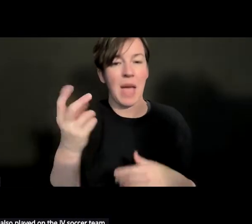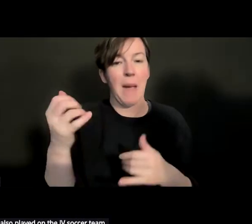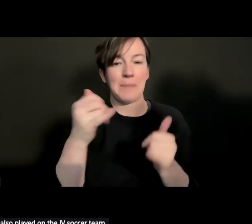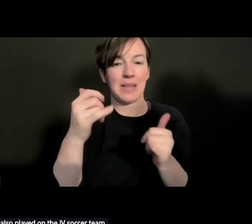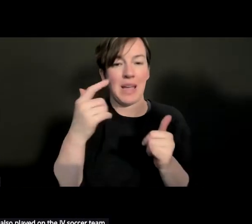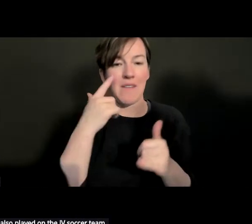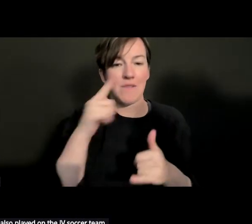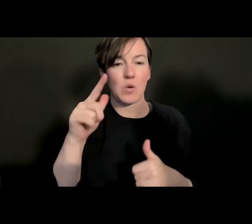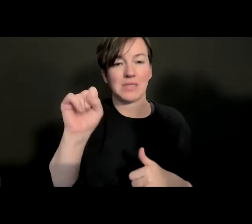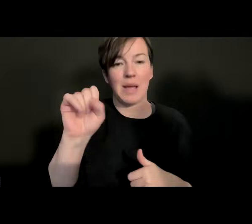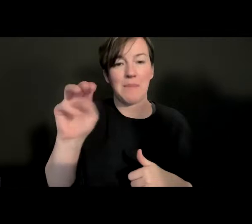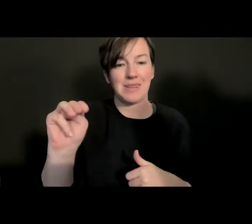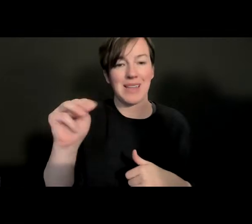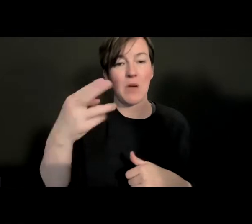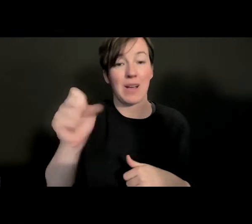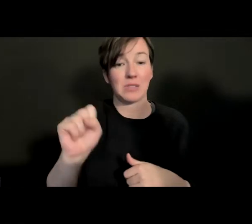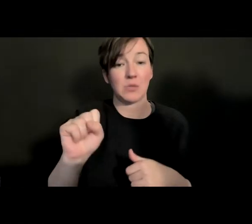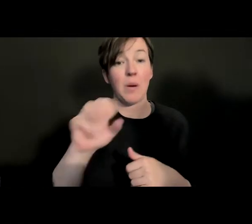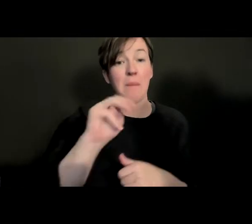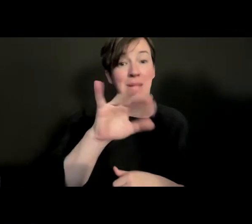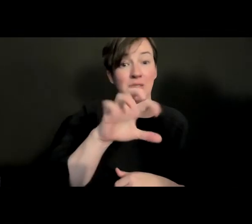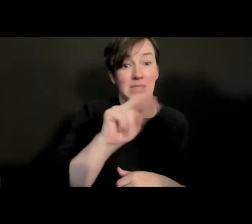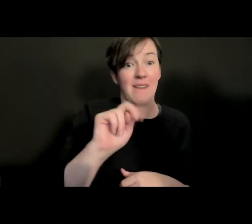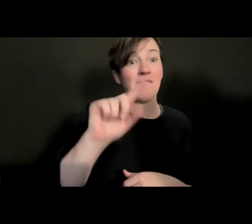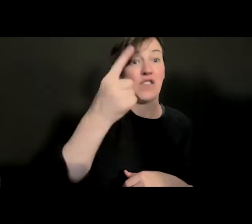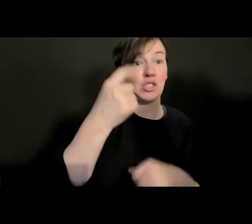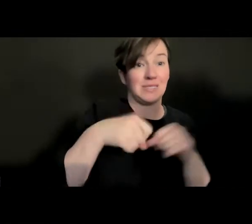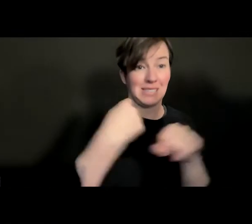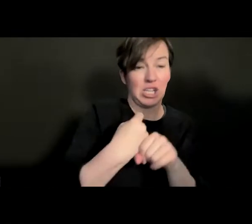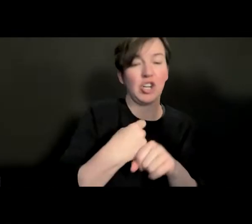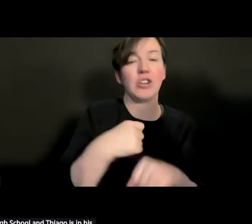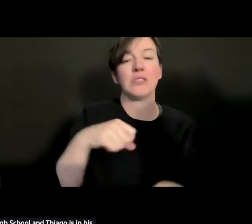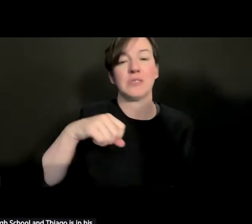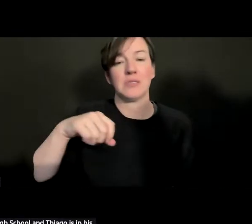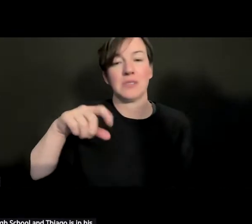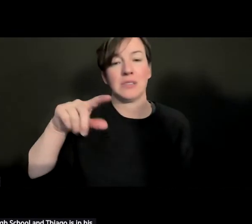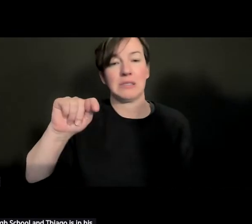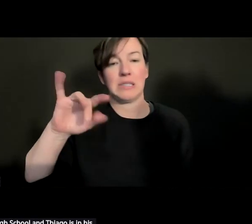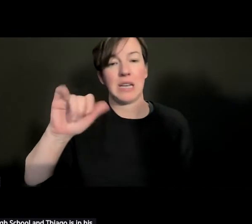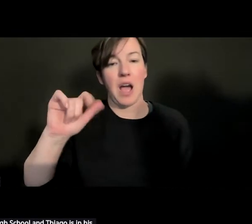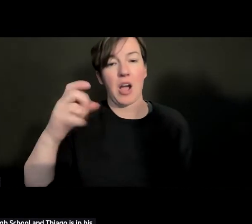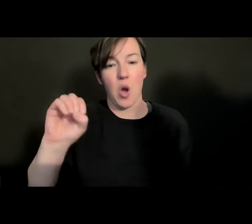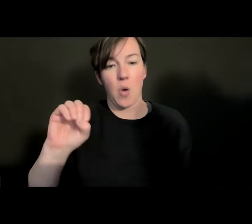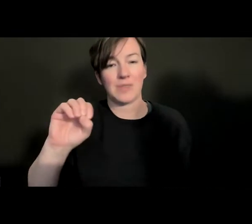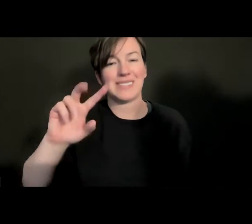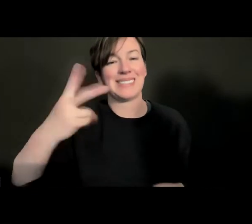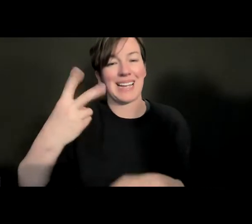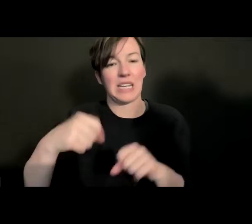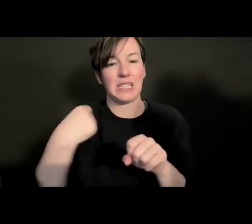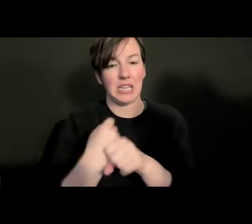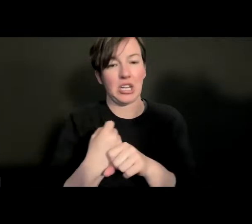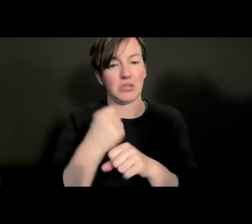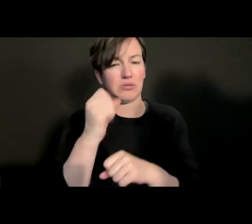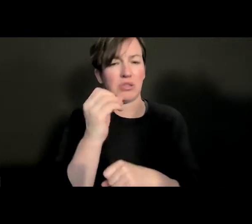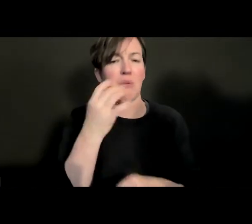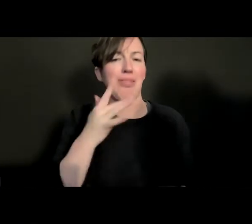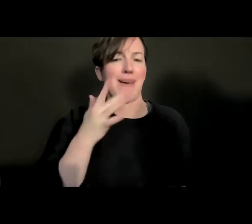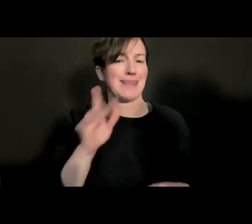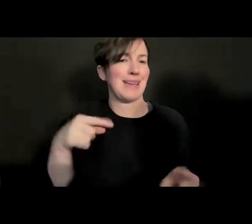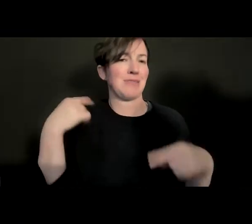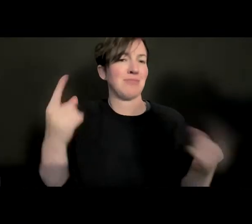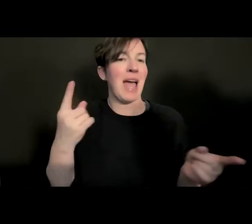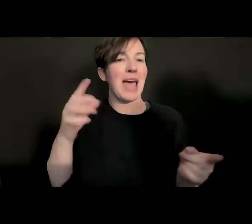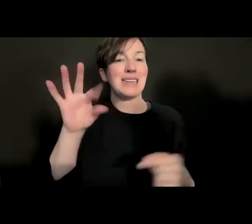his first year at San Mateo High School and Tiago is in his second year. We've been really lucky in the last, I think there's been 9